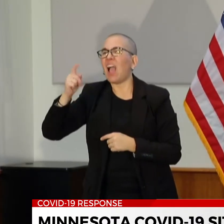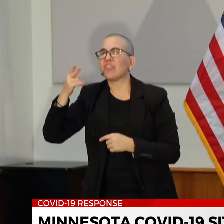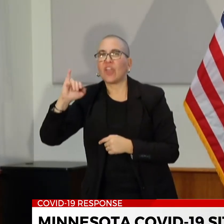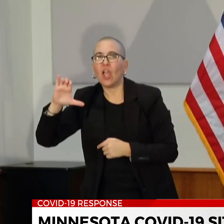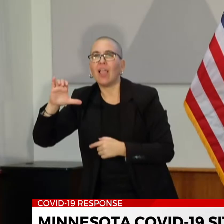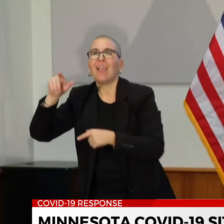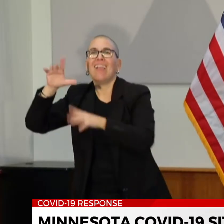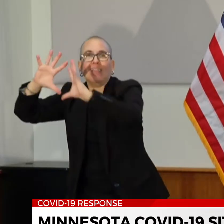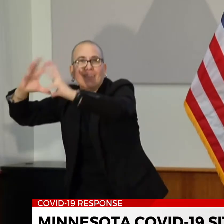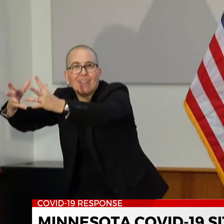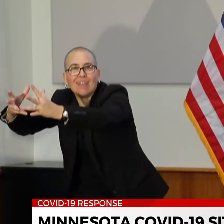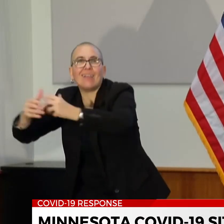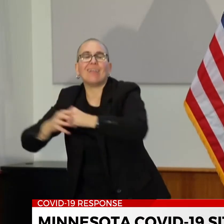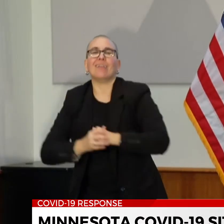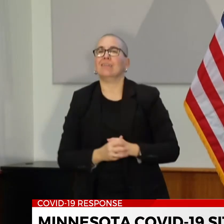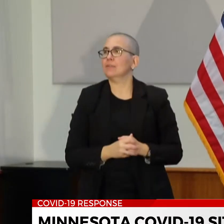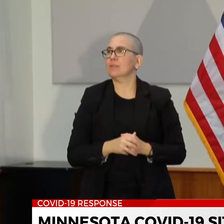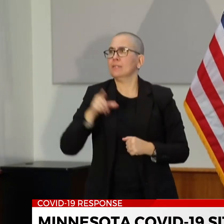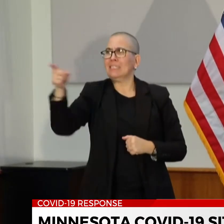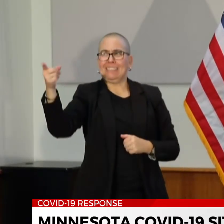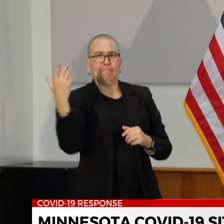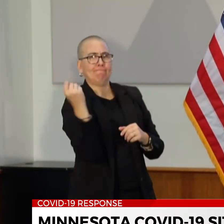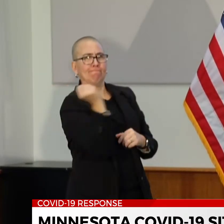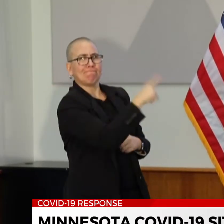it and when they get it.